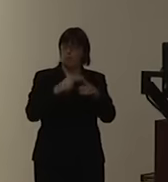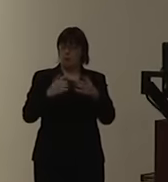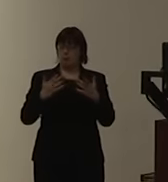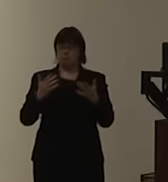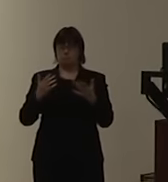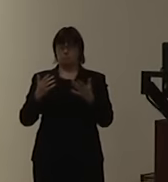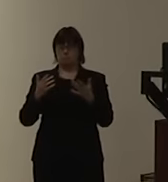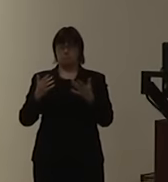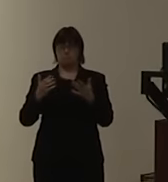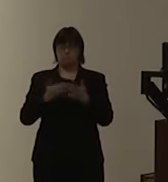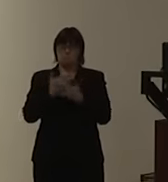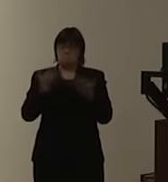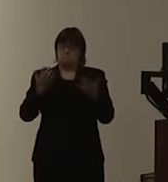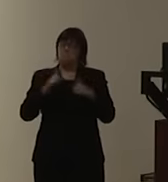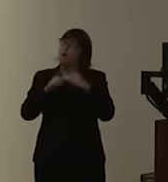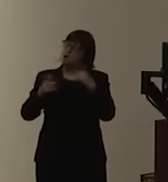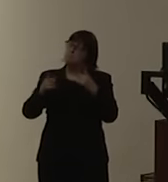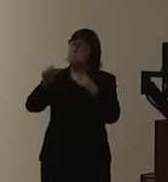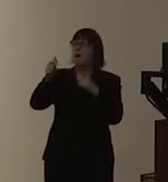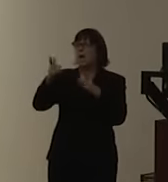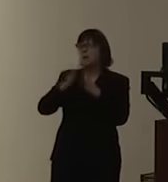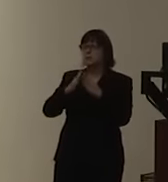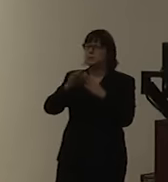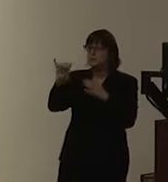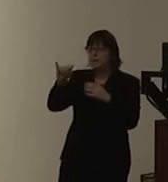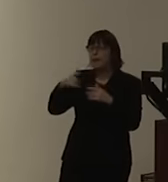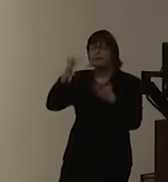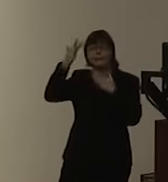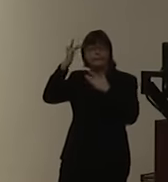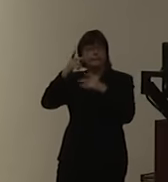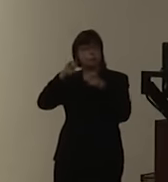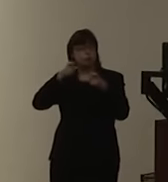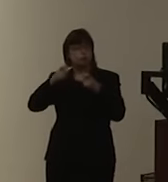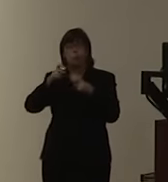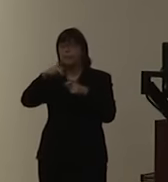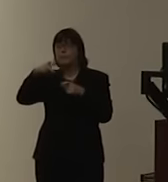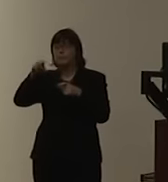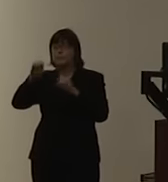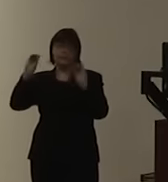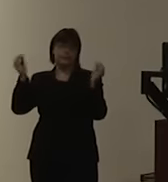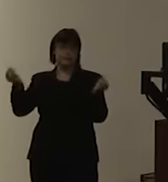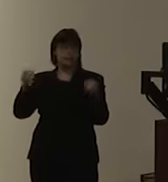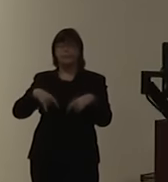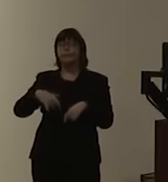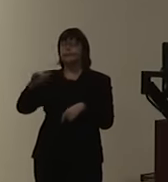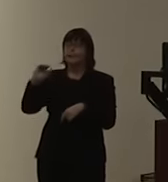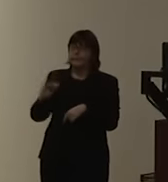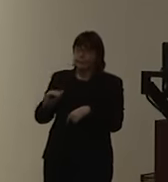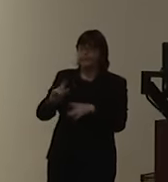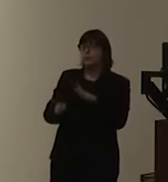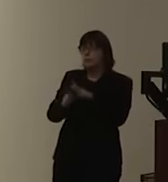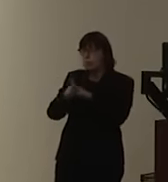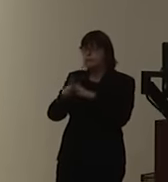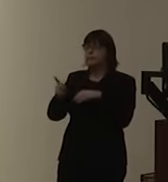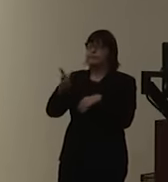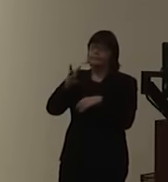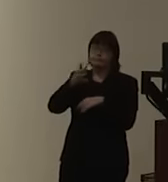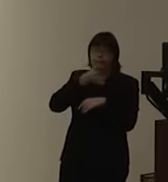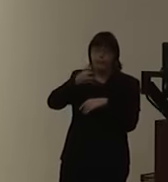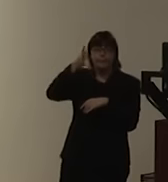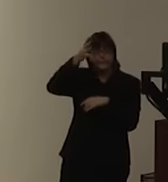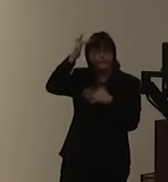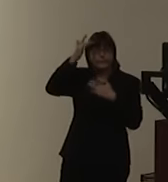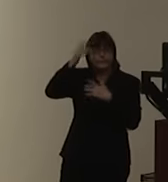show up again. Anyway, Kikwi, same story, no infection control. Someone comes in with a kid or a family member who's sick with